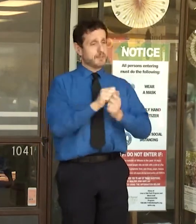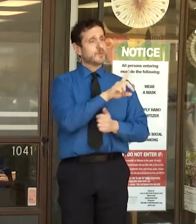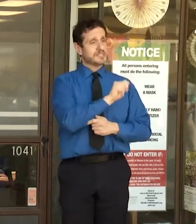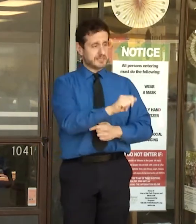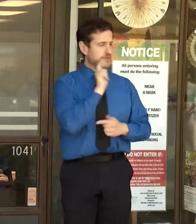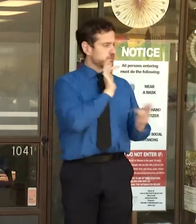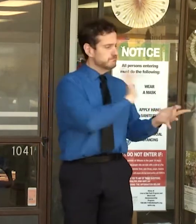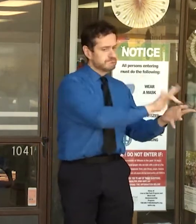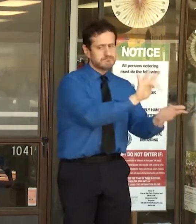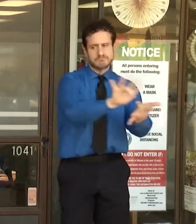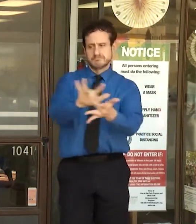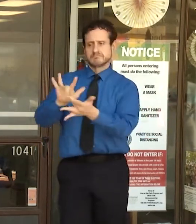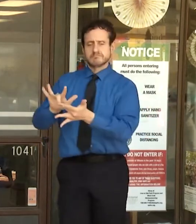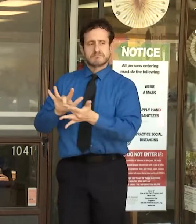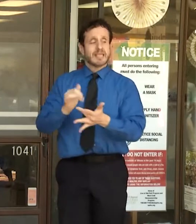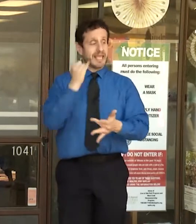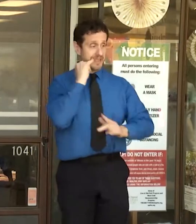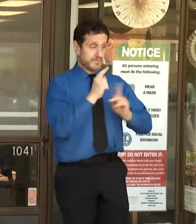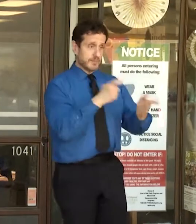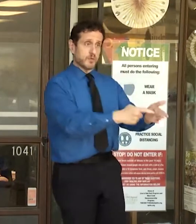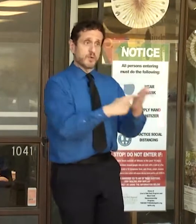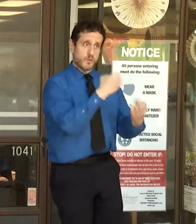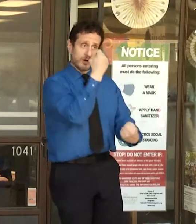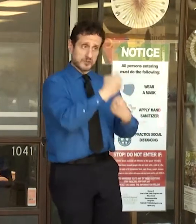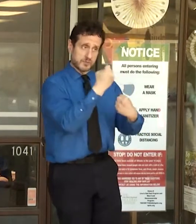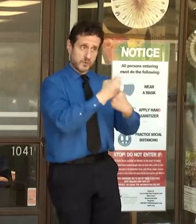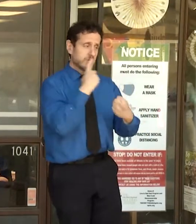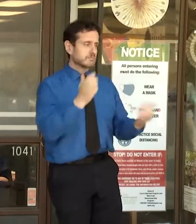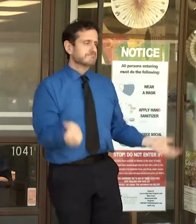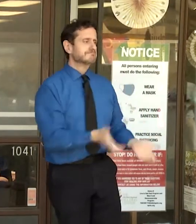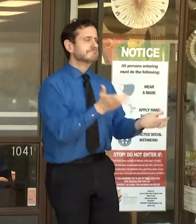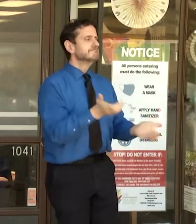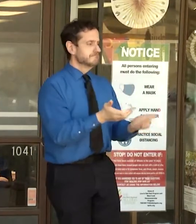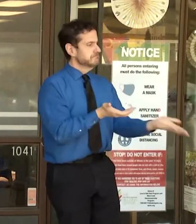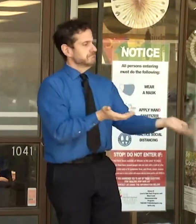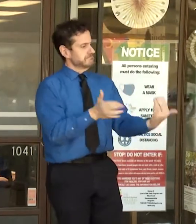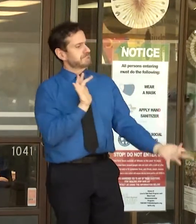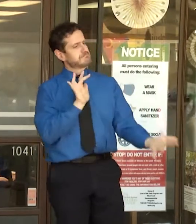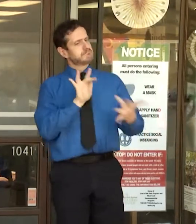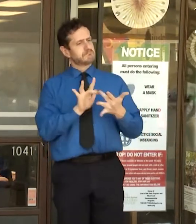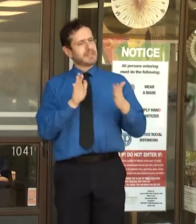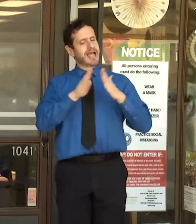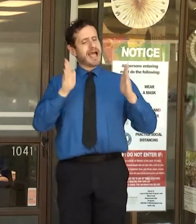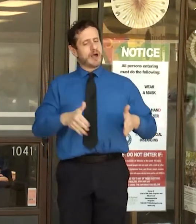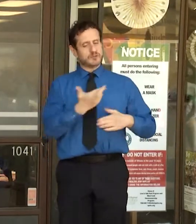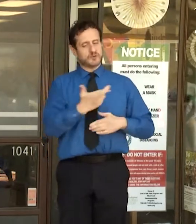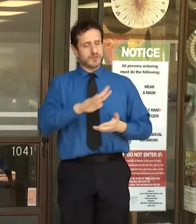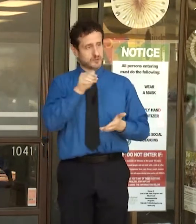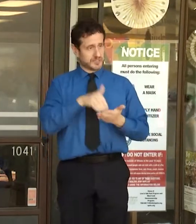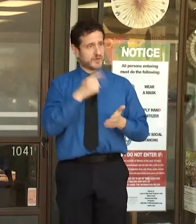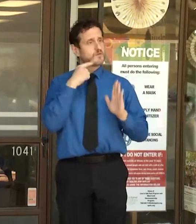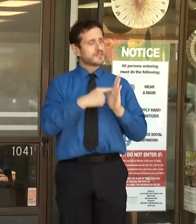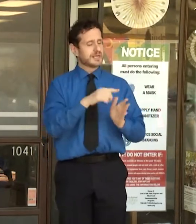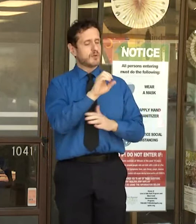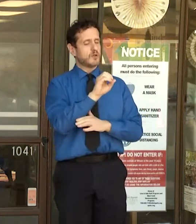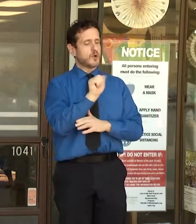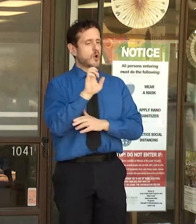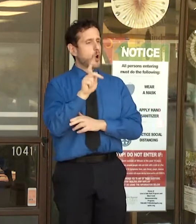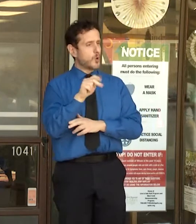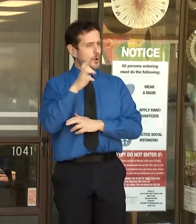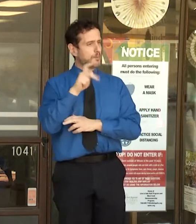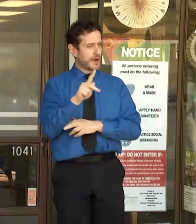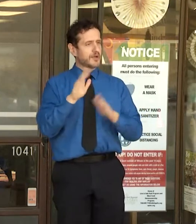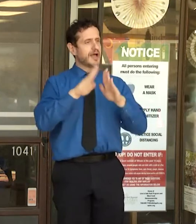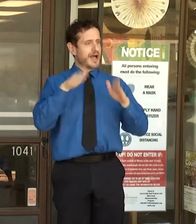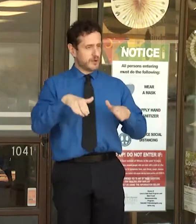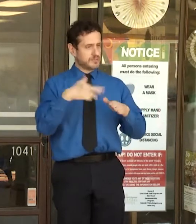people who need support to reach out to housing resource centers like the Oak Park Housing Resource Center. You will find a listing of